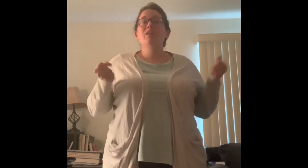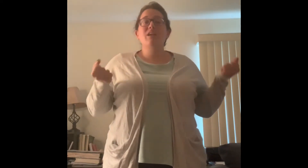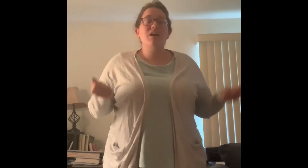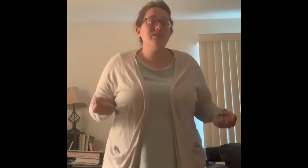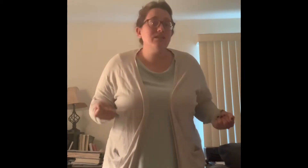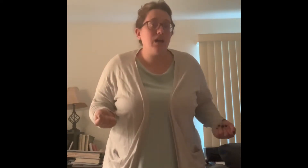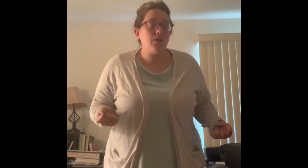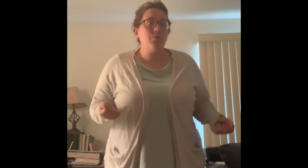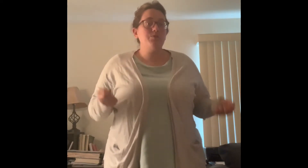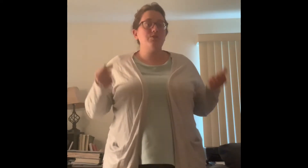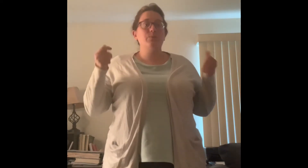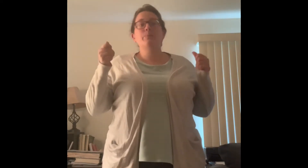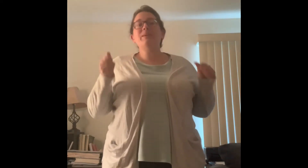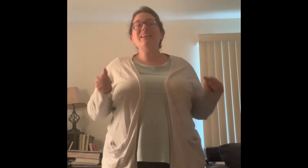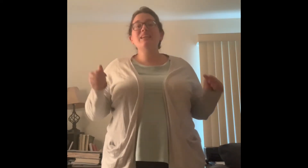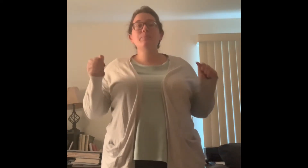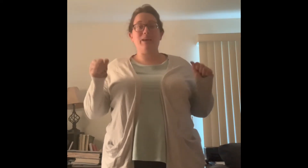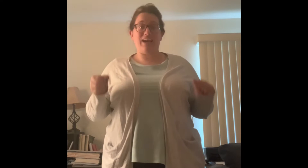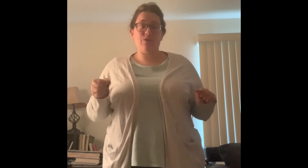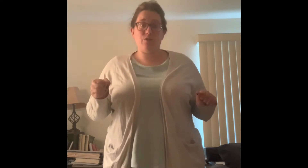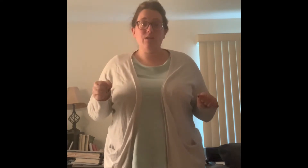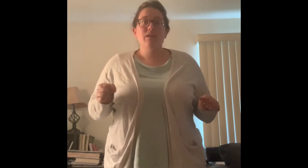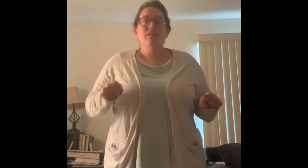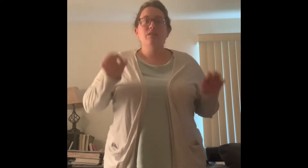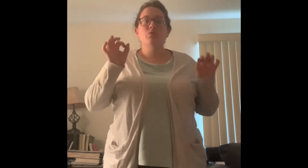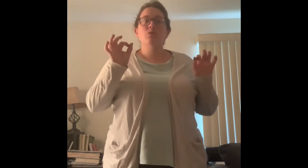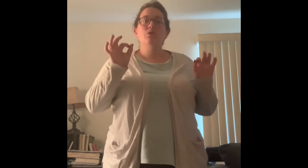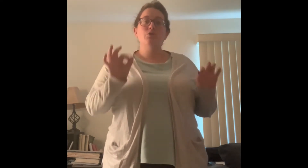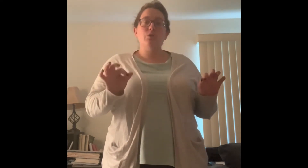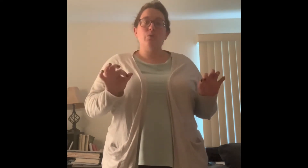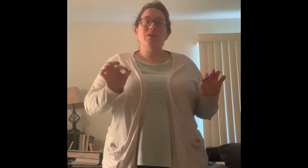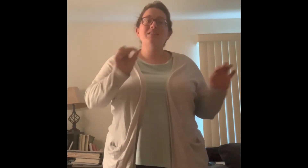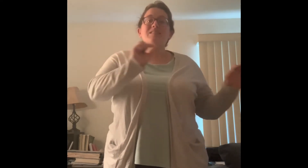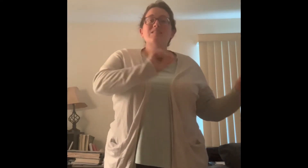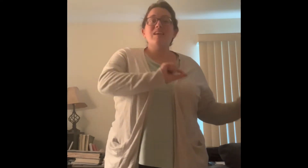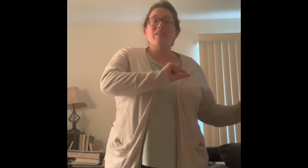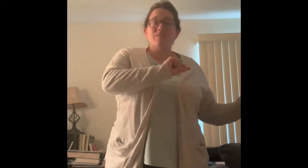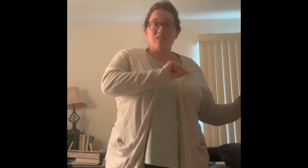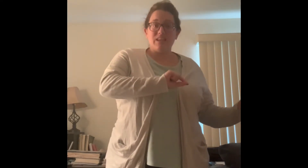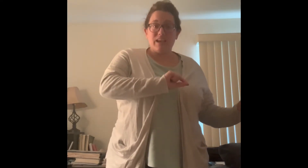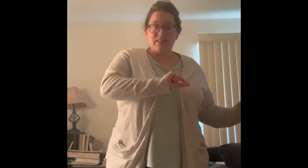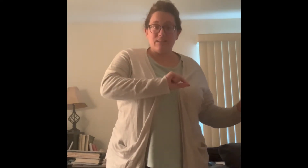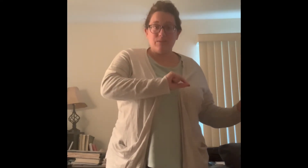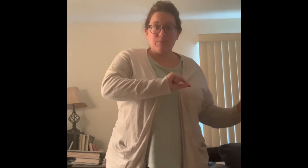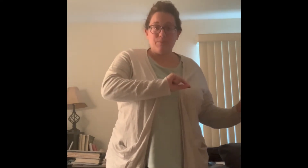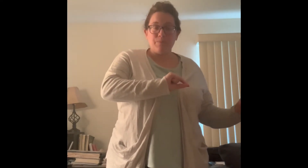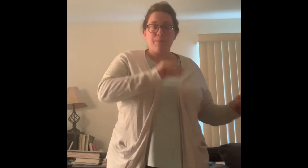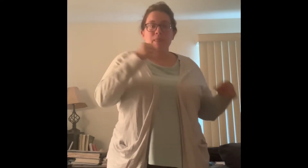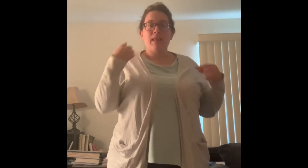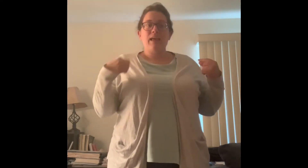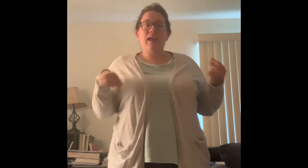ostinato, which is a repeated pattern that you can do instead of the dance and